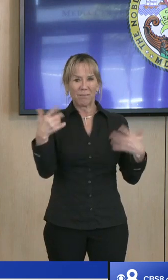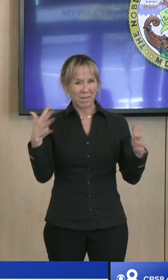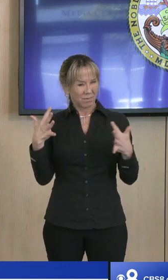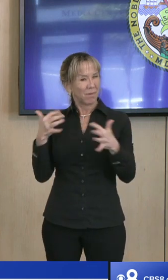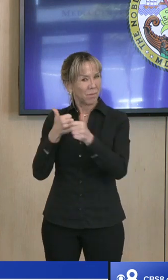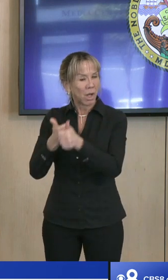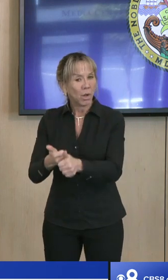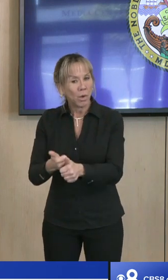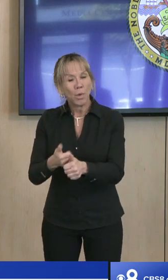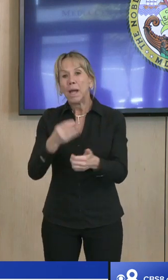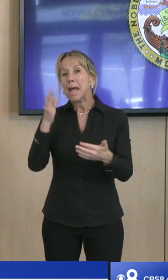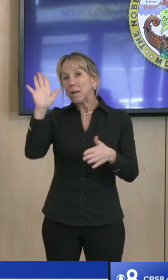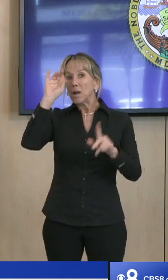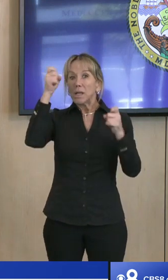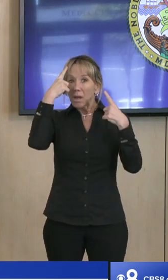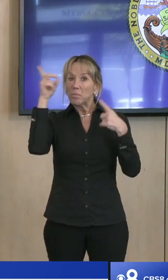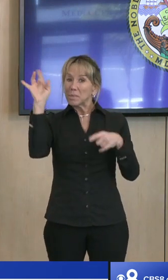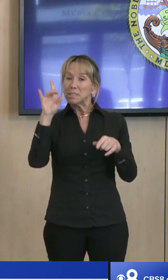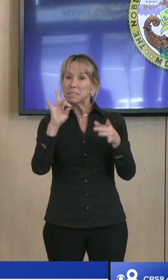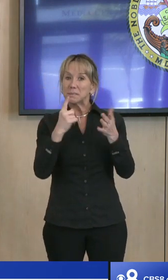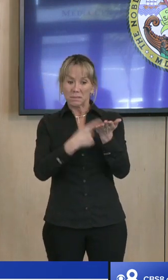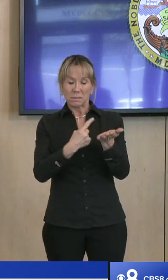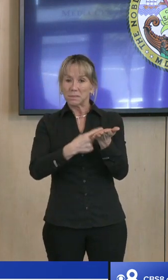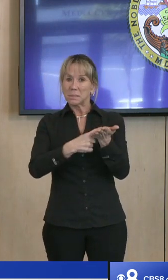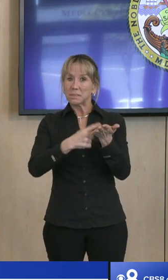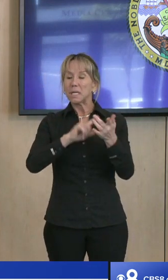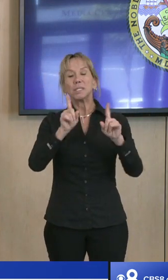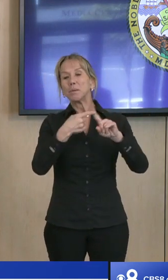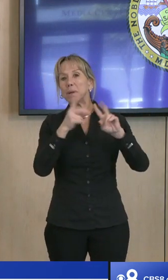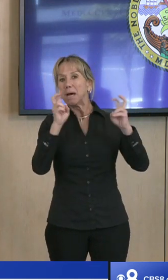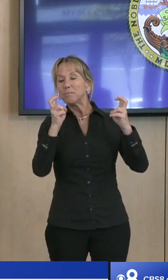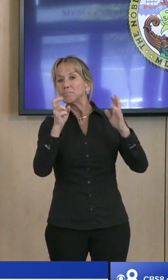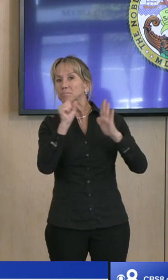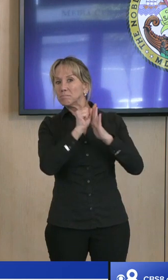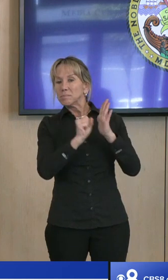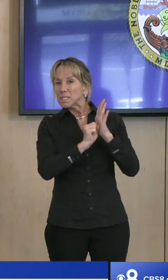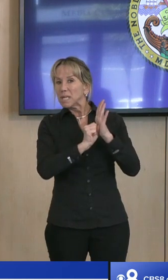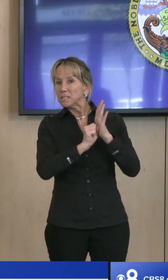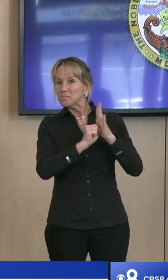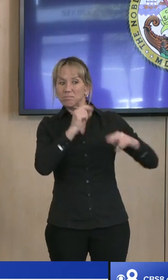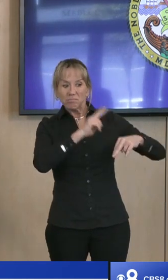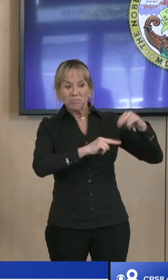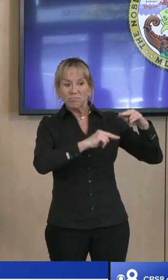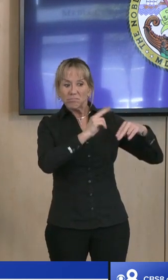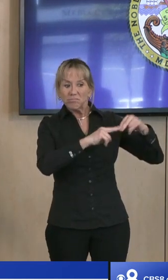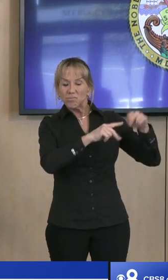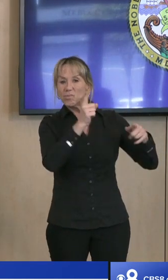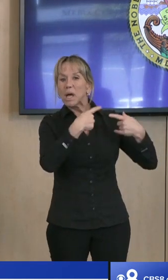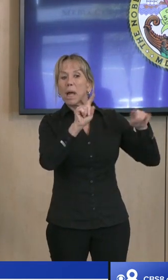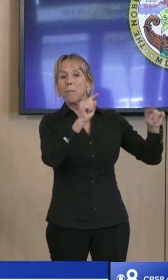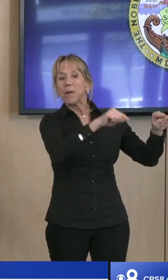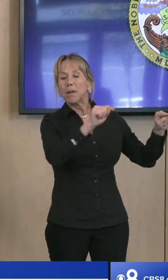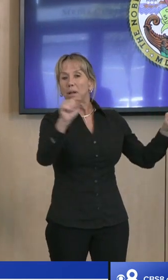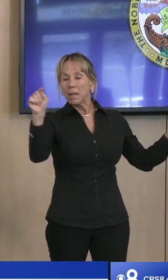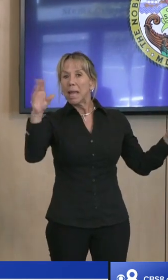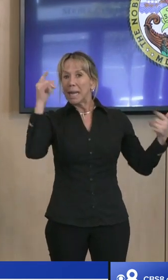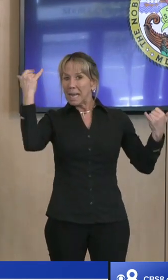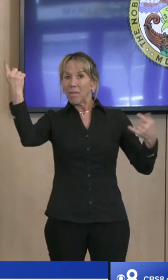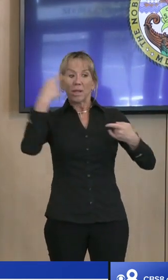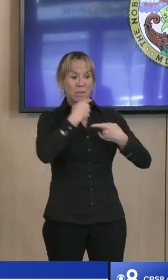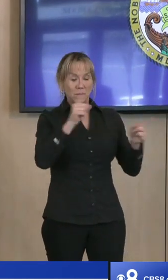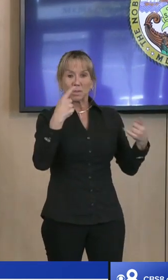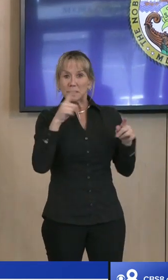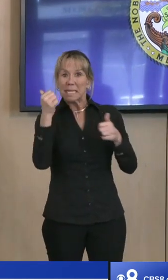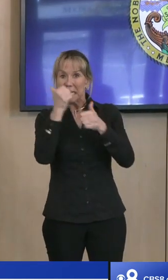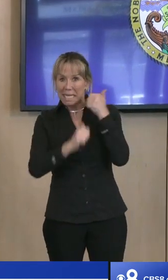issue of construction sites the governor addressed today, the state building trades has made a series of protocols they've put out surrounding the actions they'll take at each of